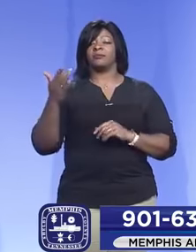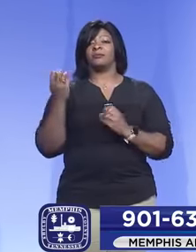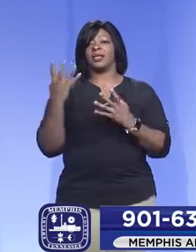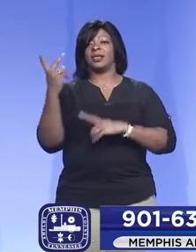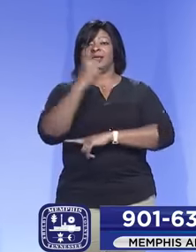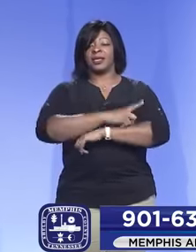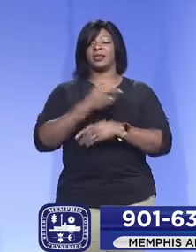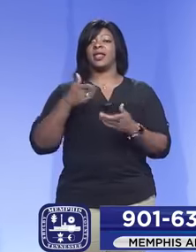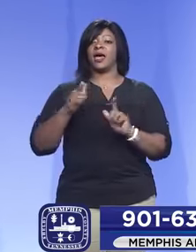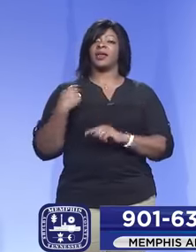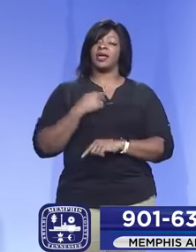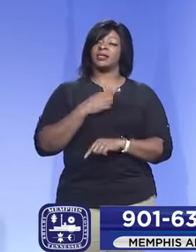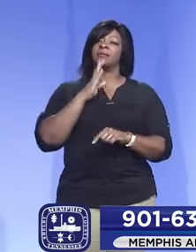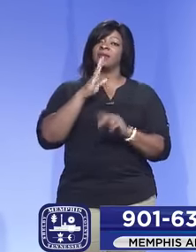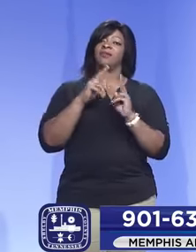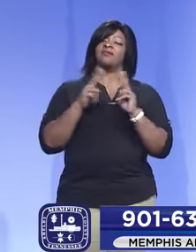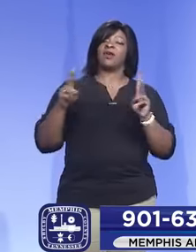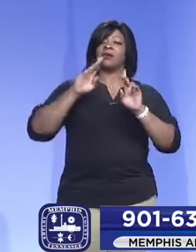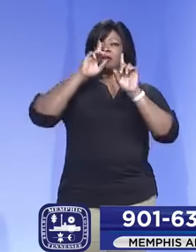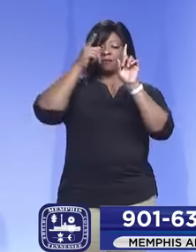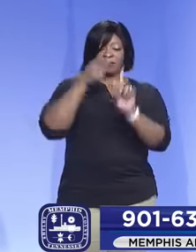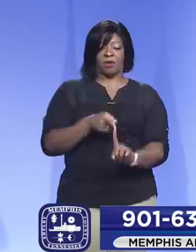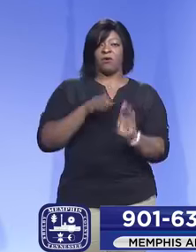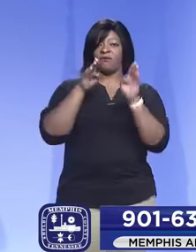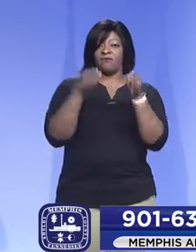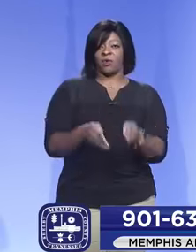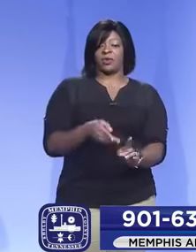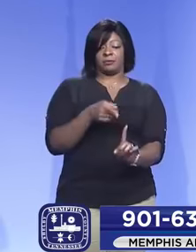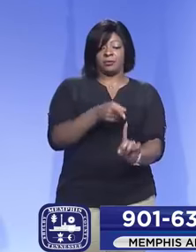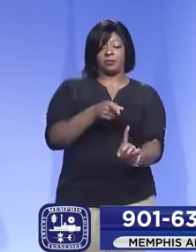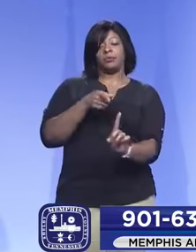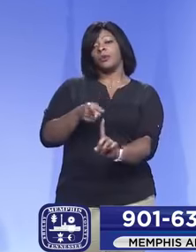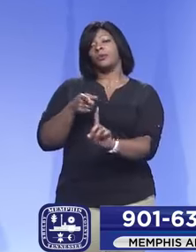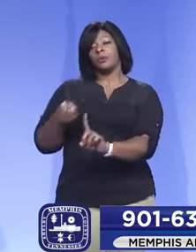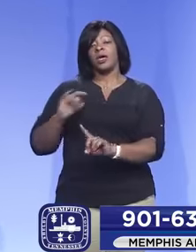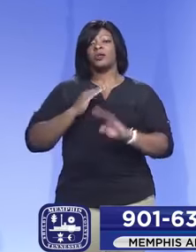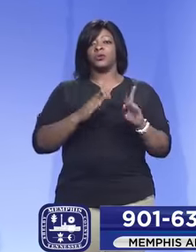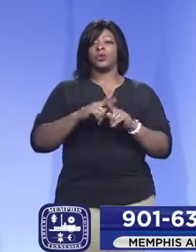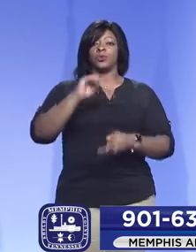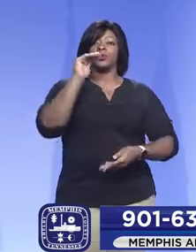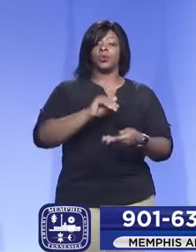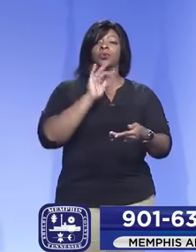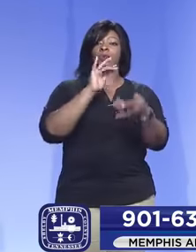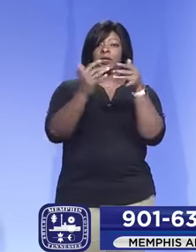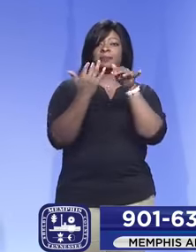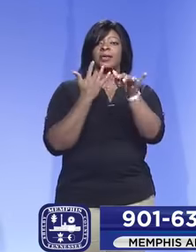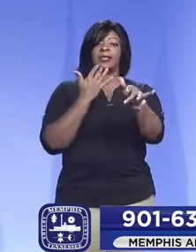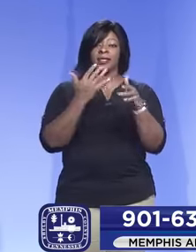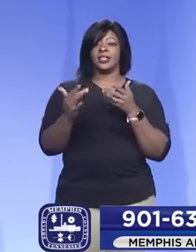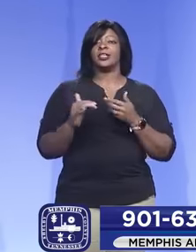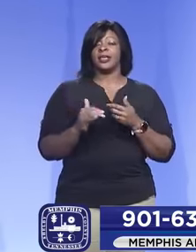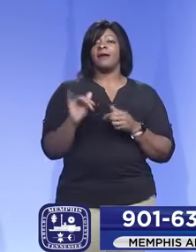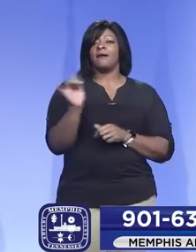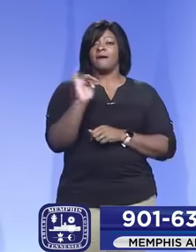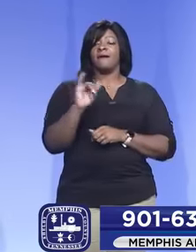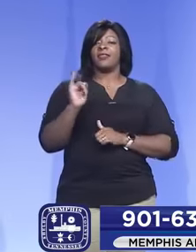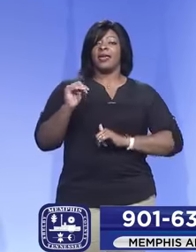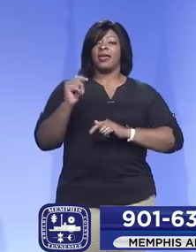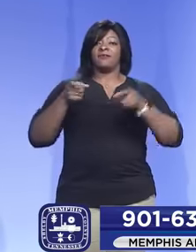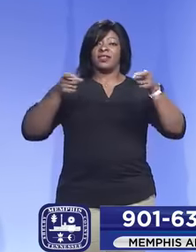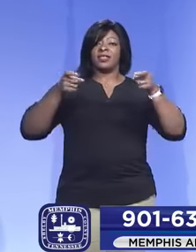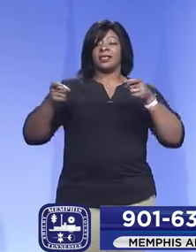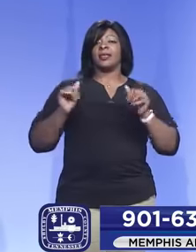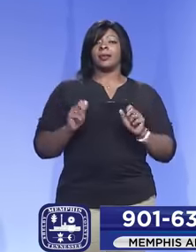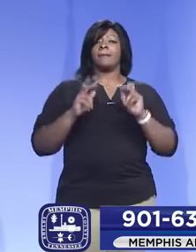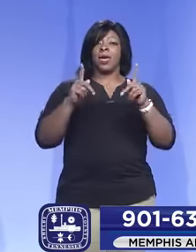will allow us, again, be very laser focused in our strategies to reduce transmission and also facilitate getting